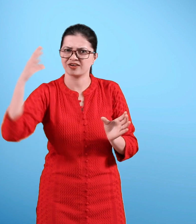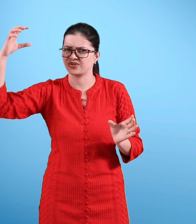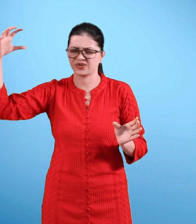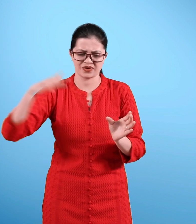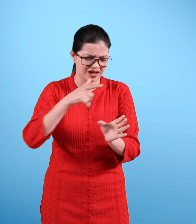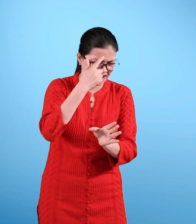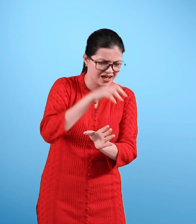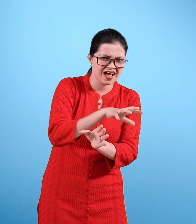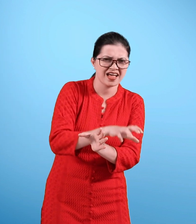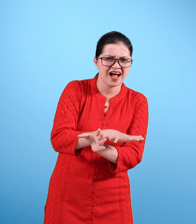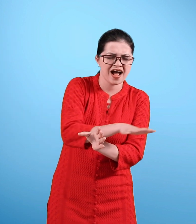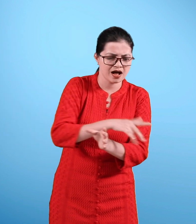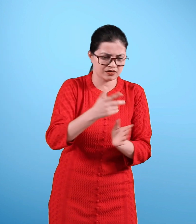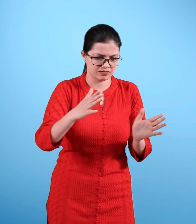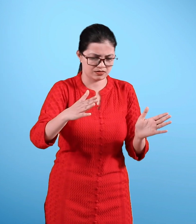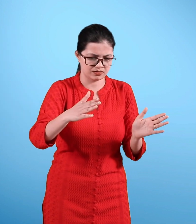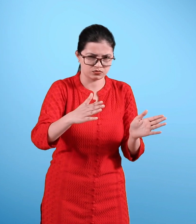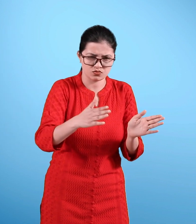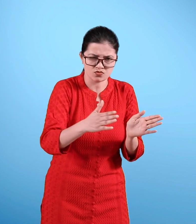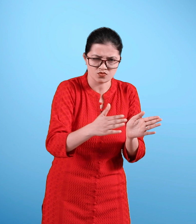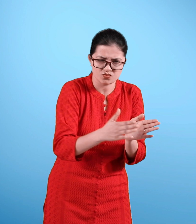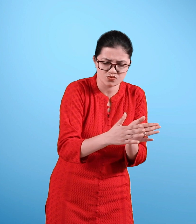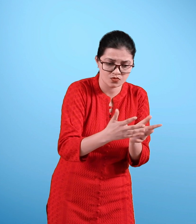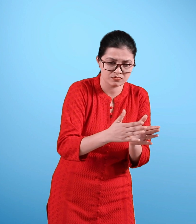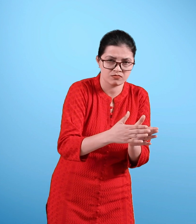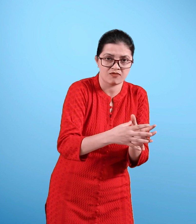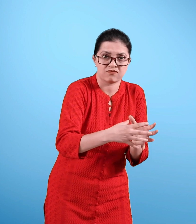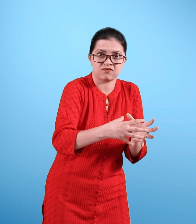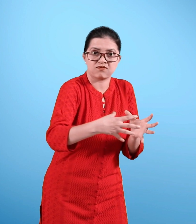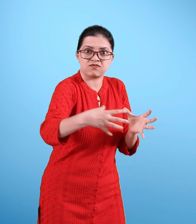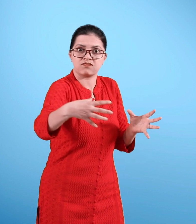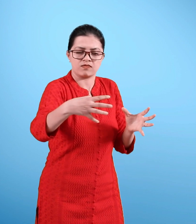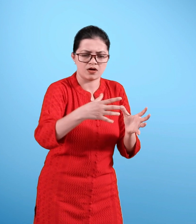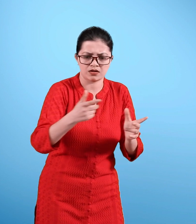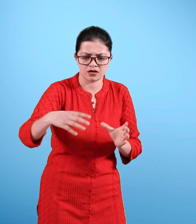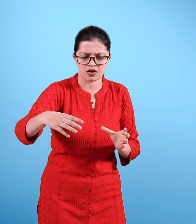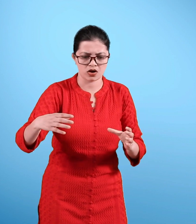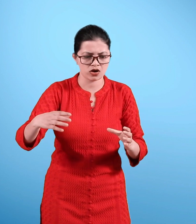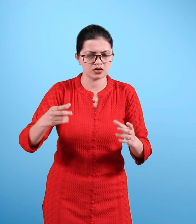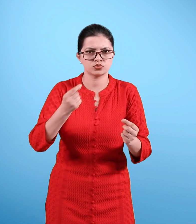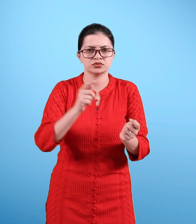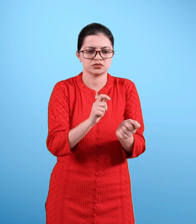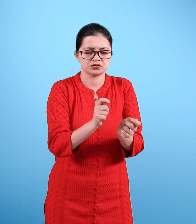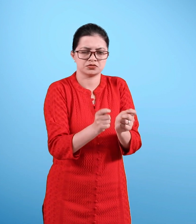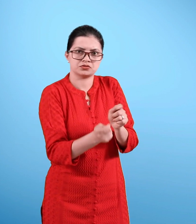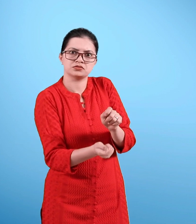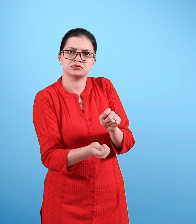shadow changes. When is the shadow of the box the shortest? When the long side of the box is pointed towards the